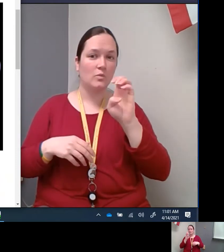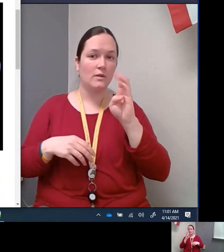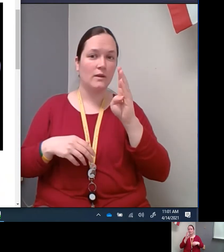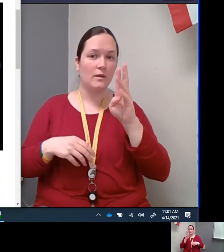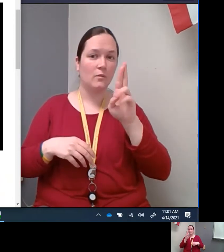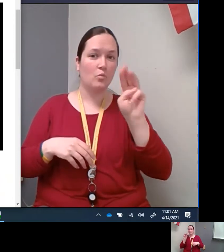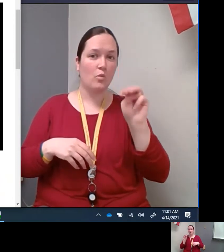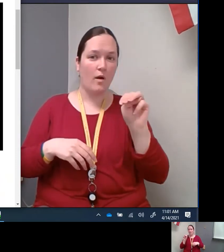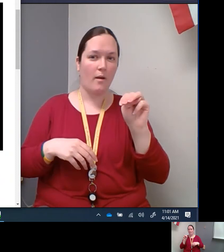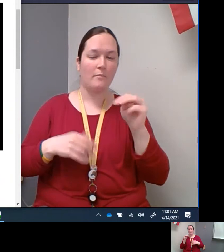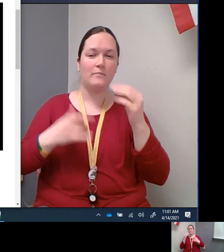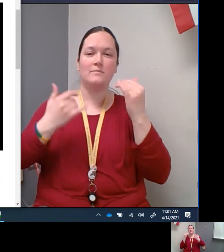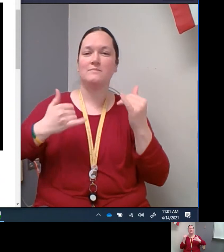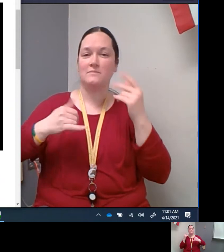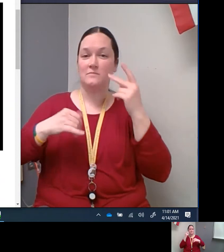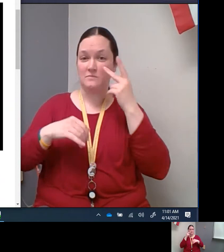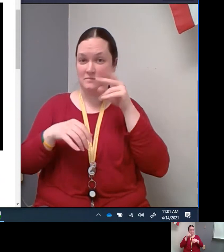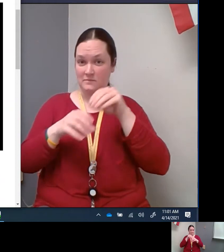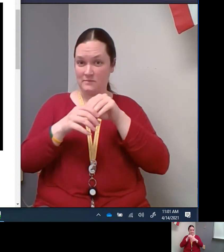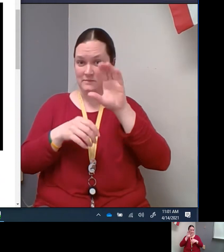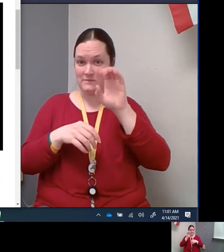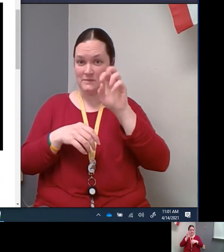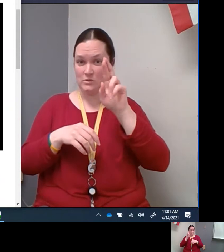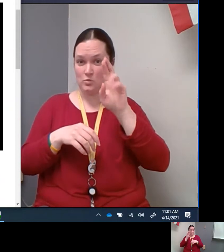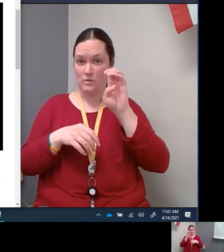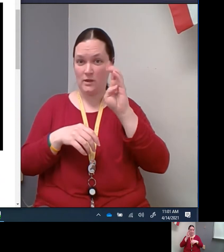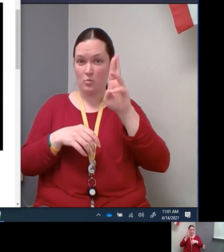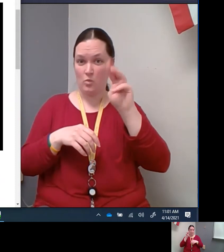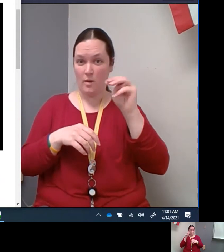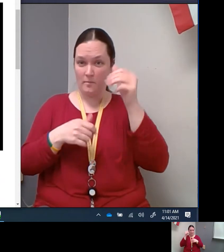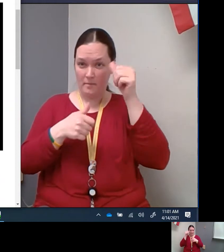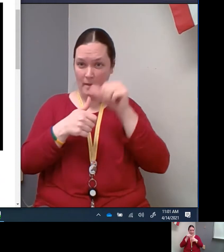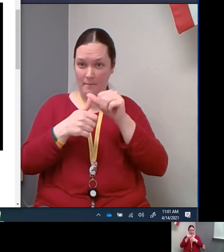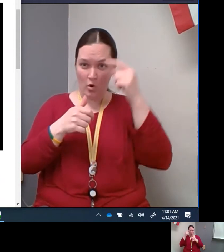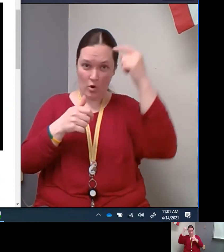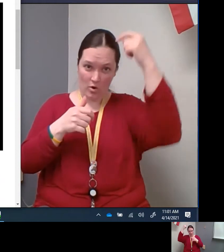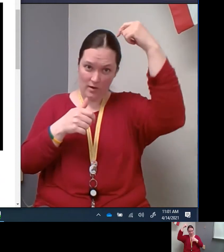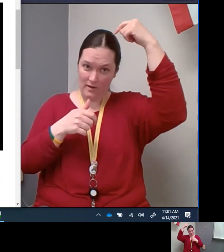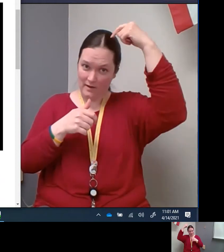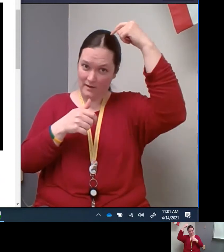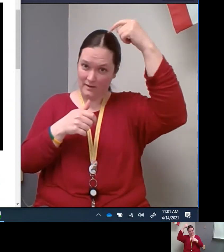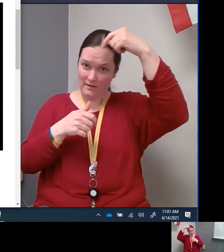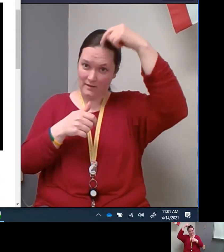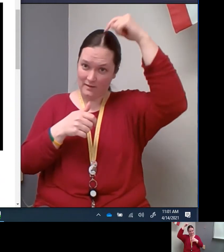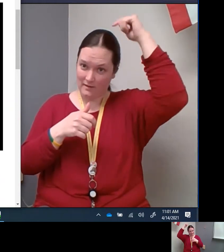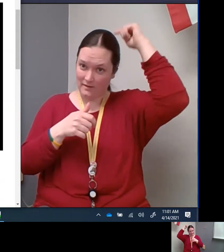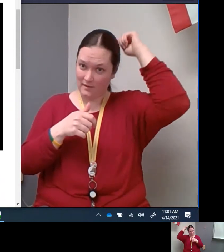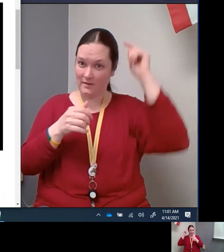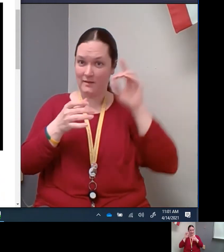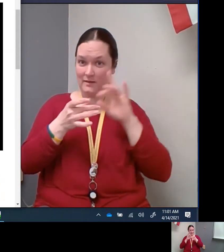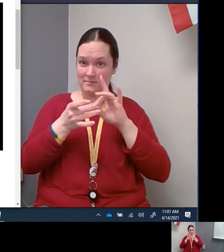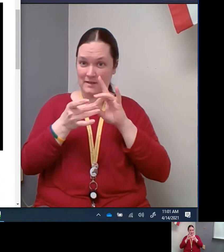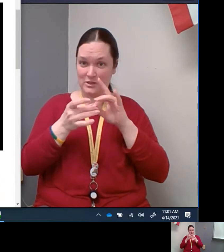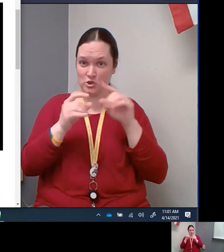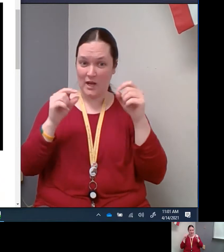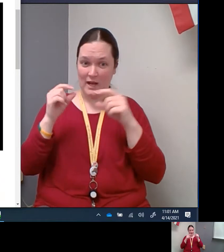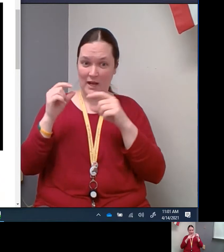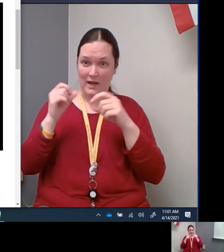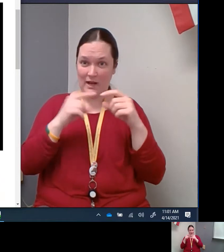let's keep going into the cerebrum then. So do you remember what's that connection between the two hemispheres of the brain? We call that the